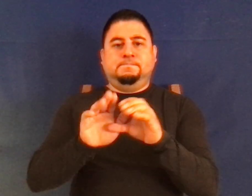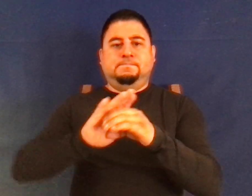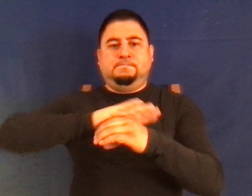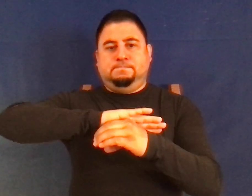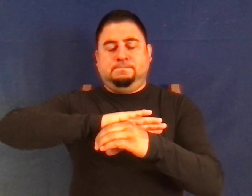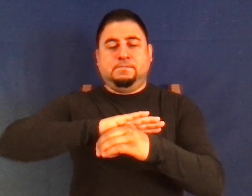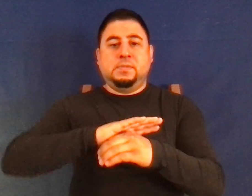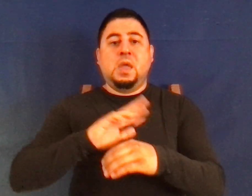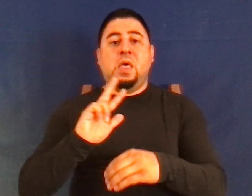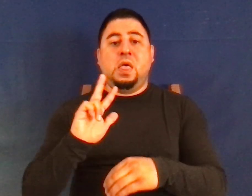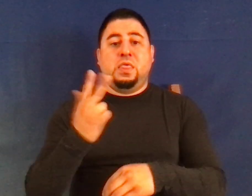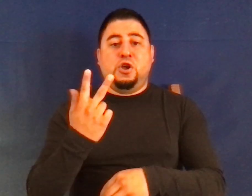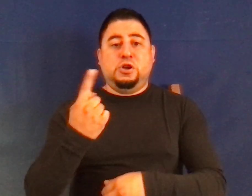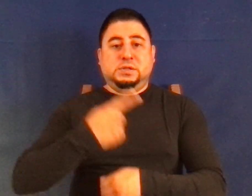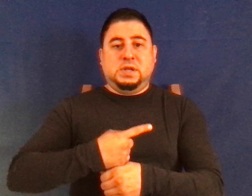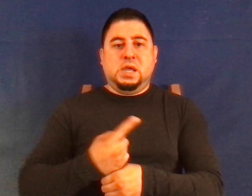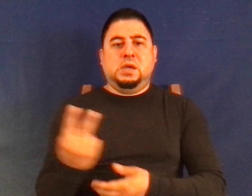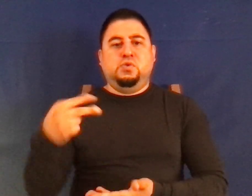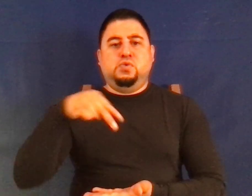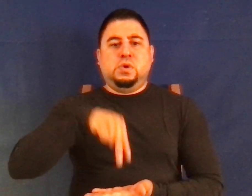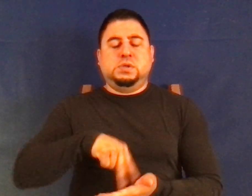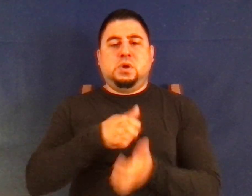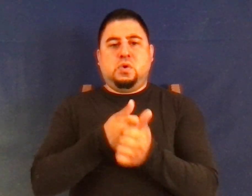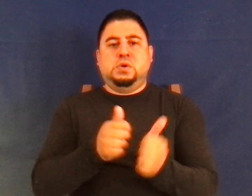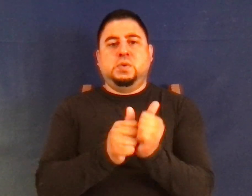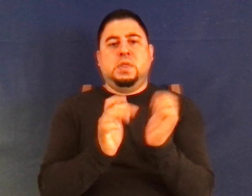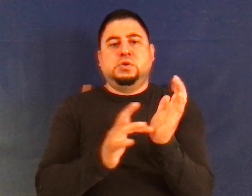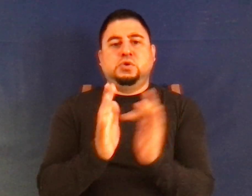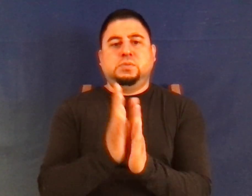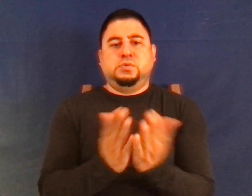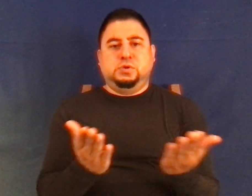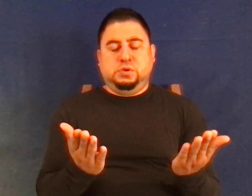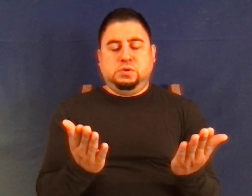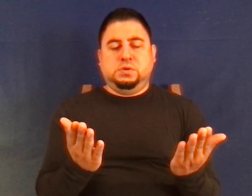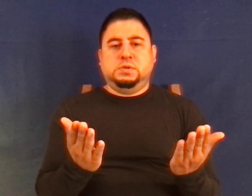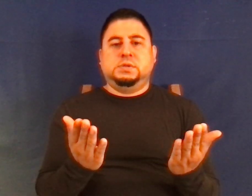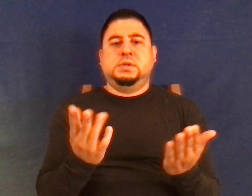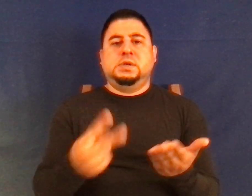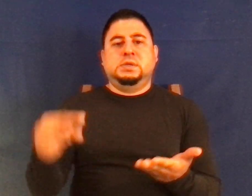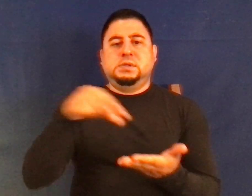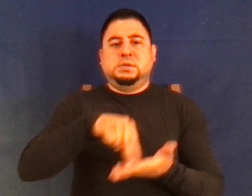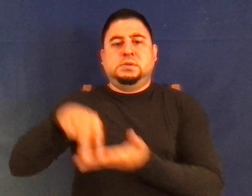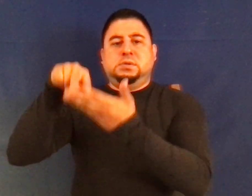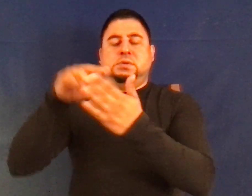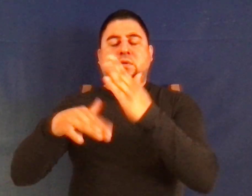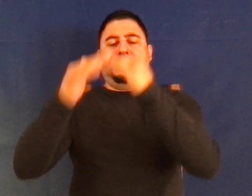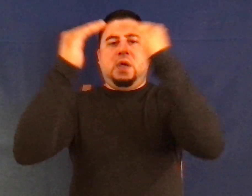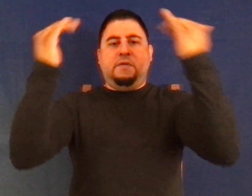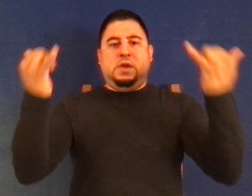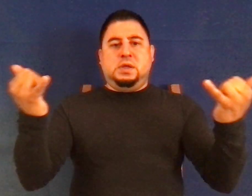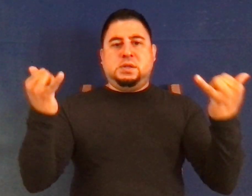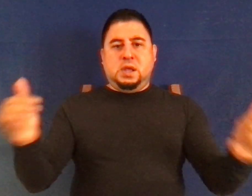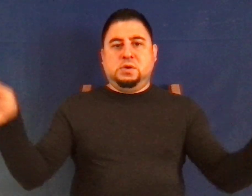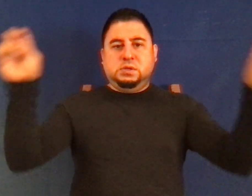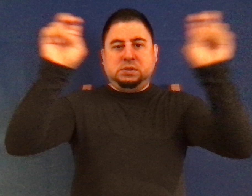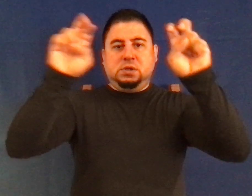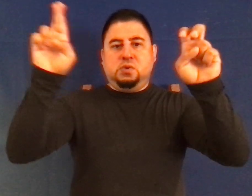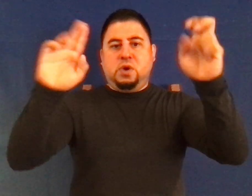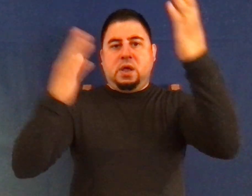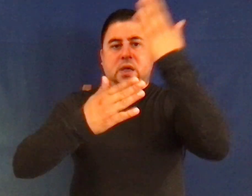rose again on the third day in accordance with the Scriptures. He ascended into heaven and is seated at the right hand of